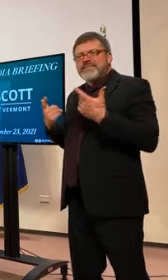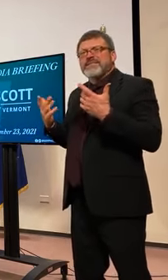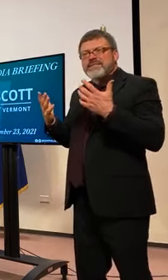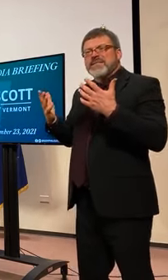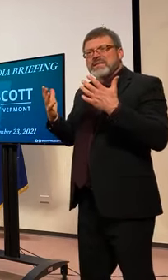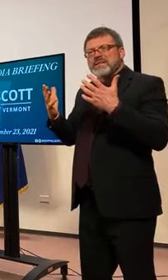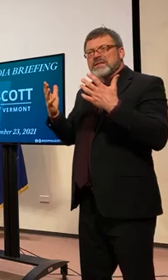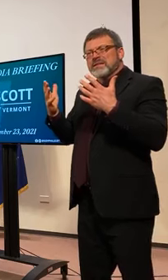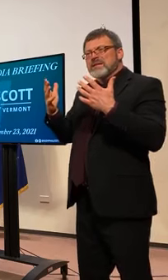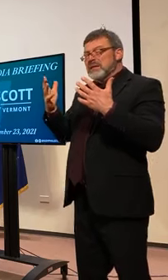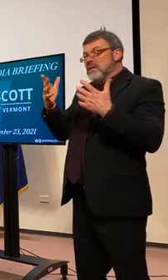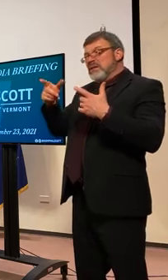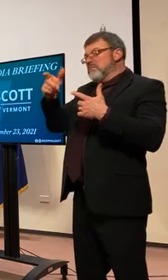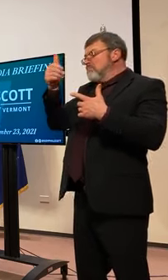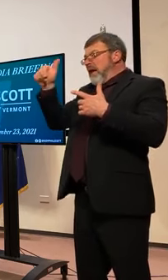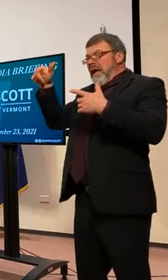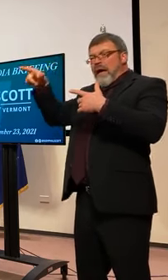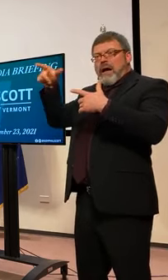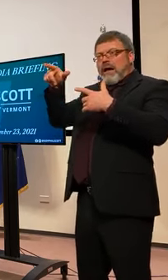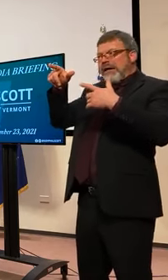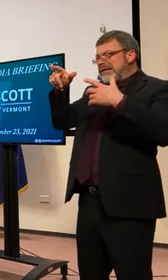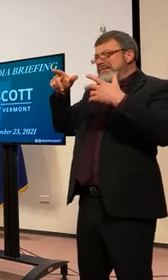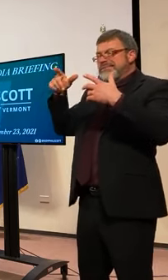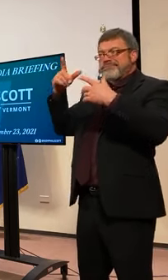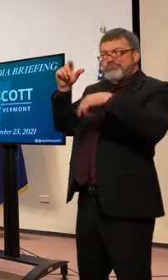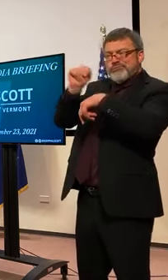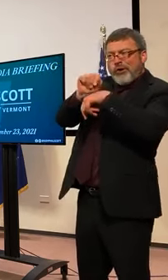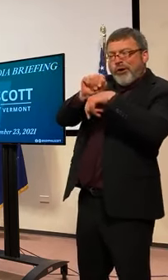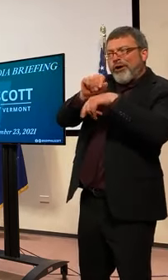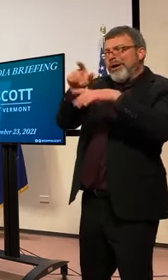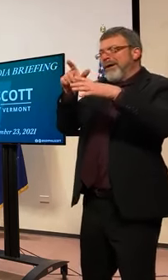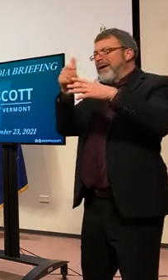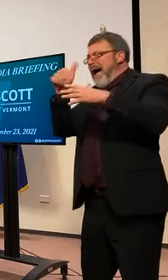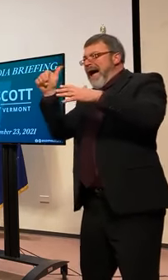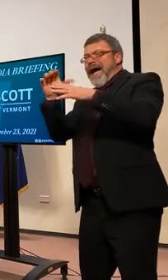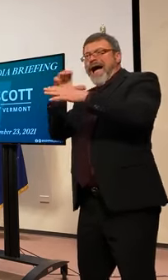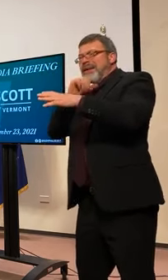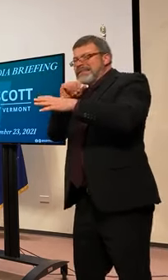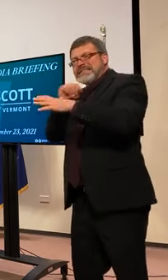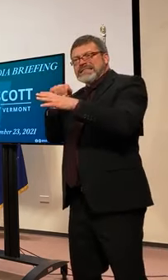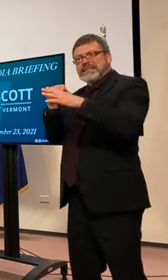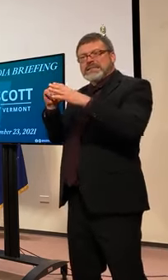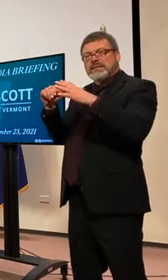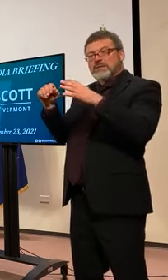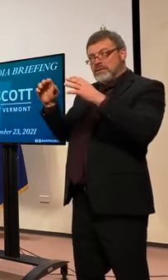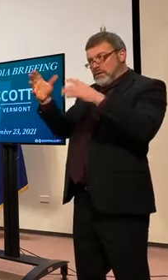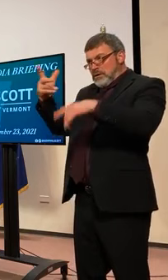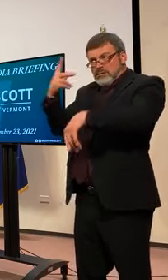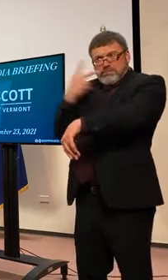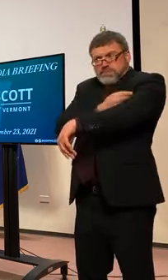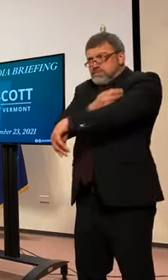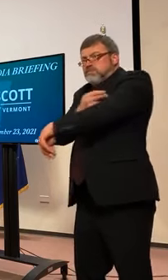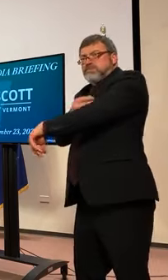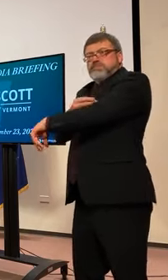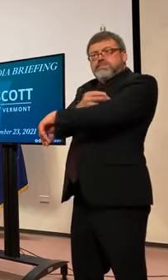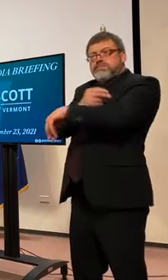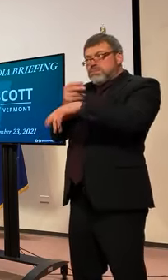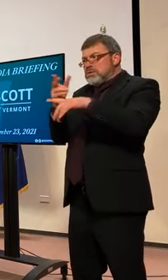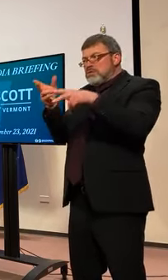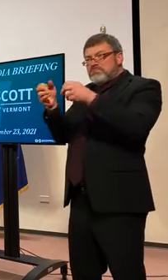workplace gathering or other event, the more vaccination and testing you insist upon and do, the